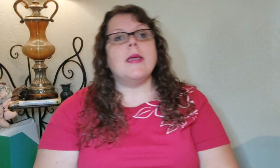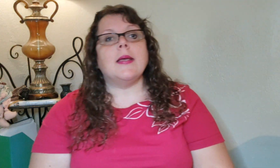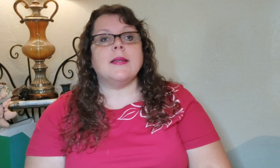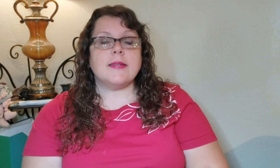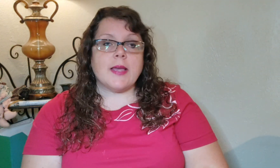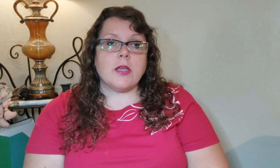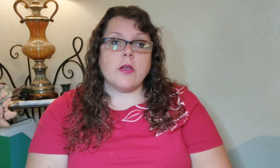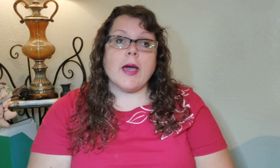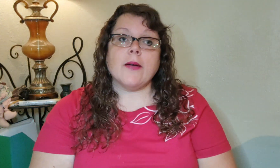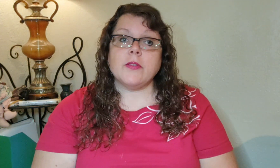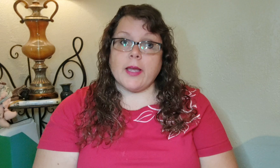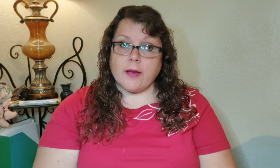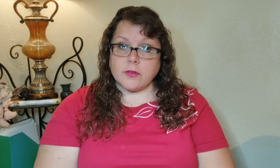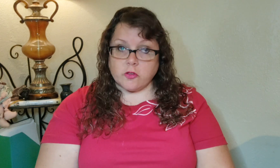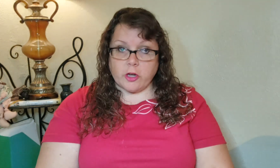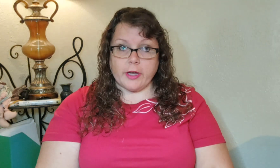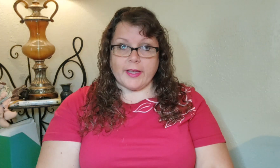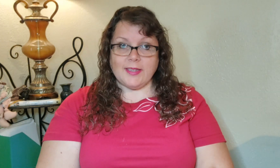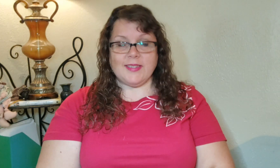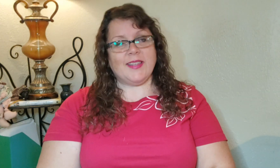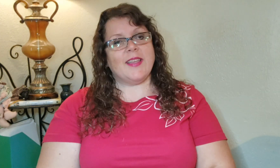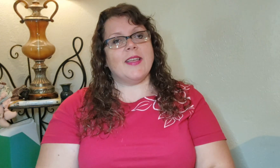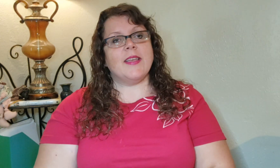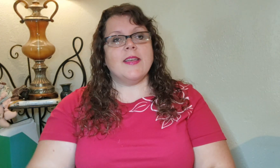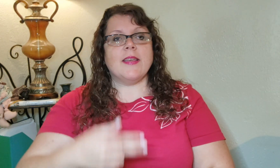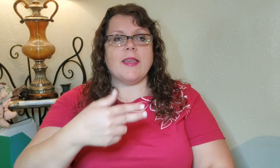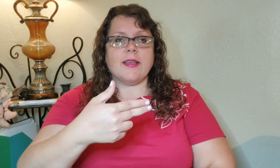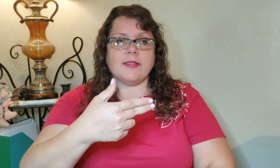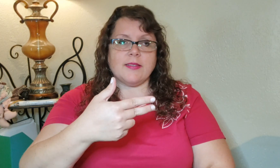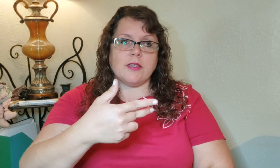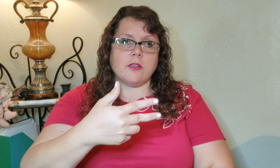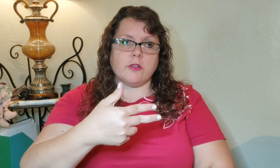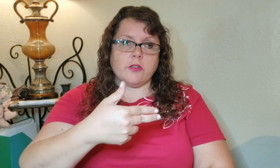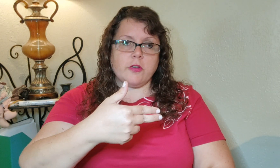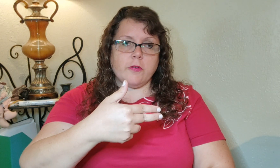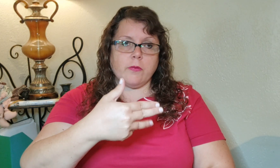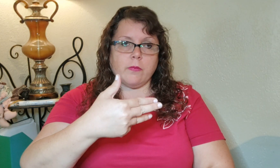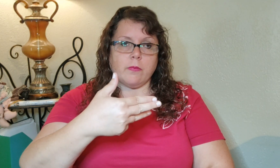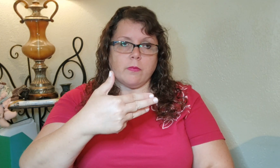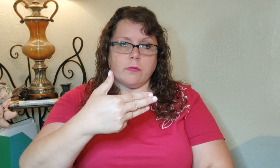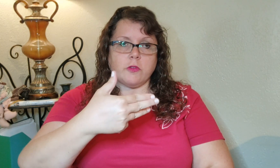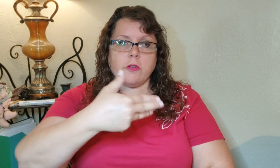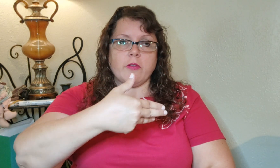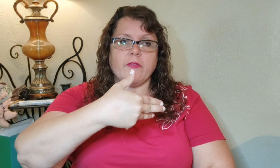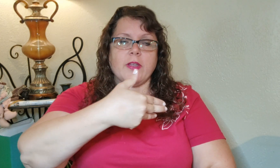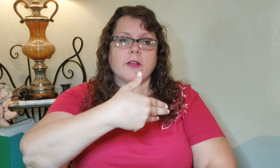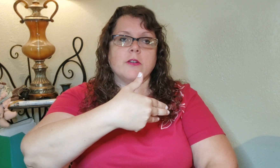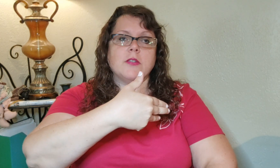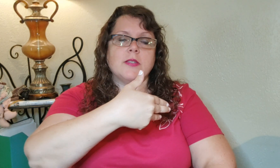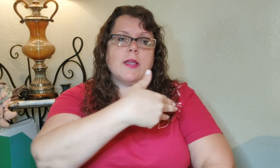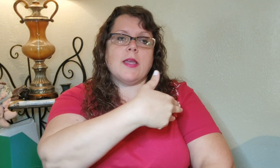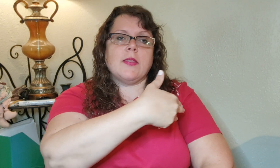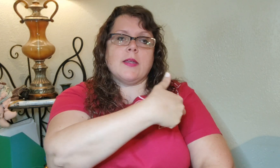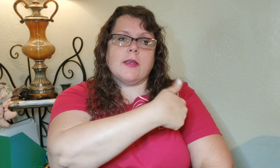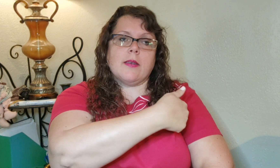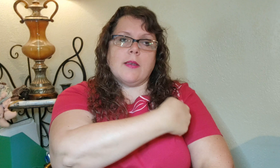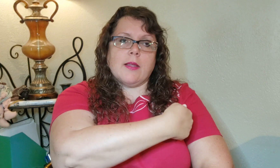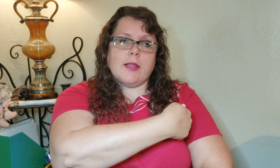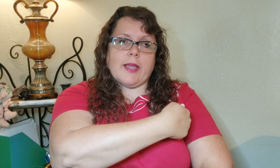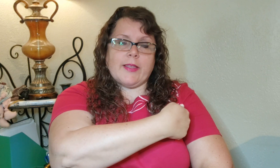And to say you have to have a shot, it's your two or three fingers, and then like